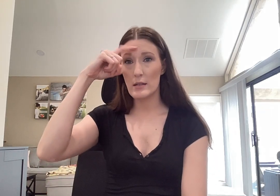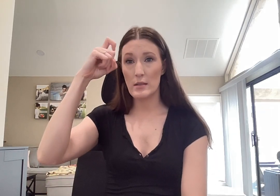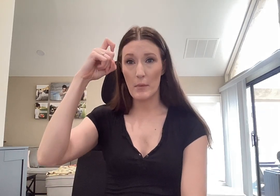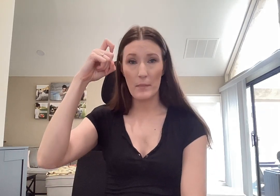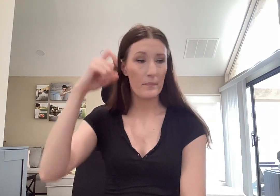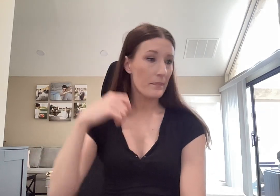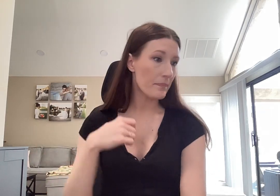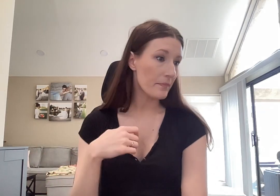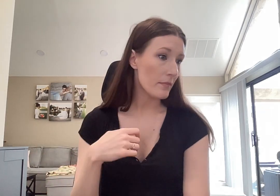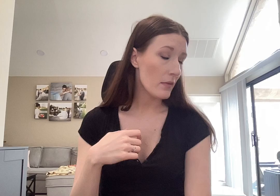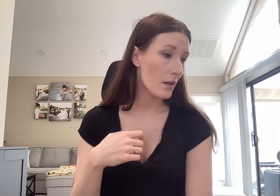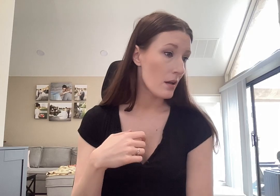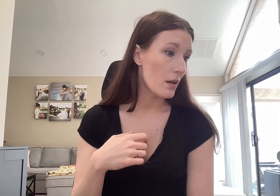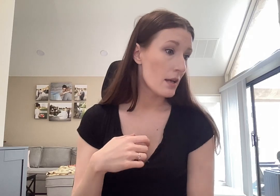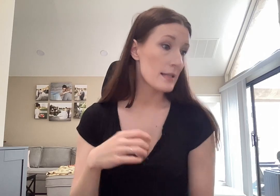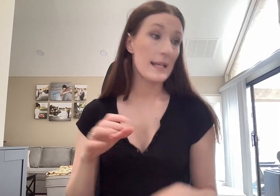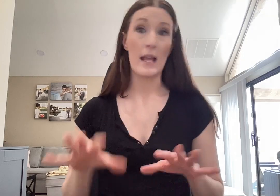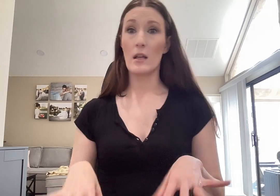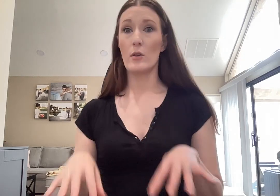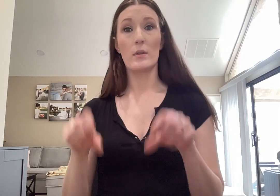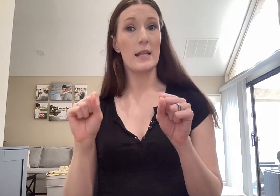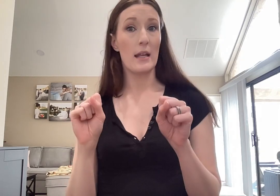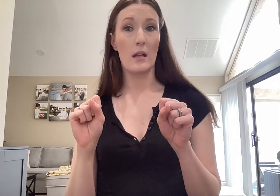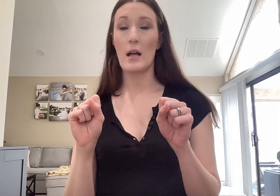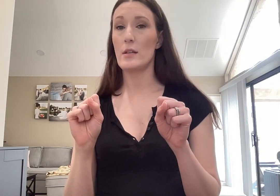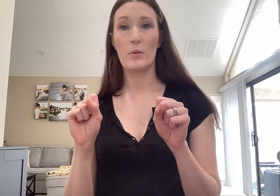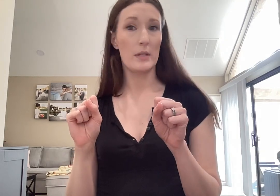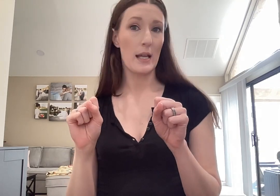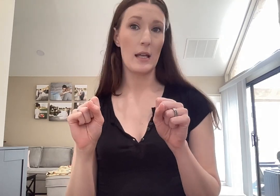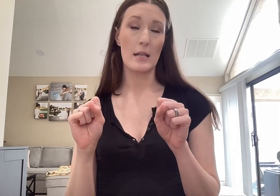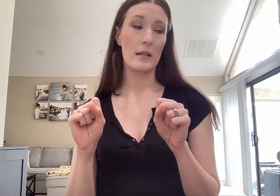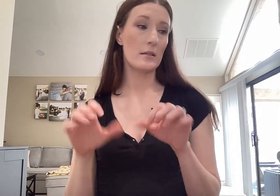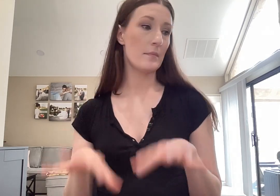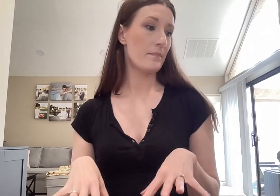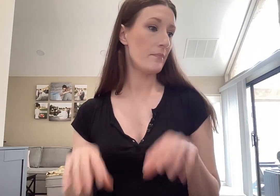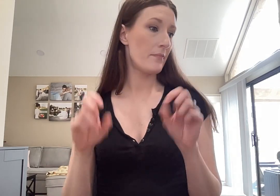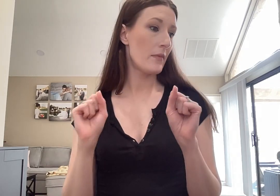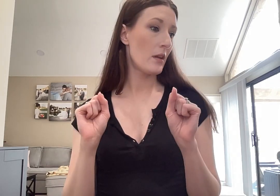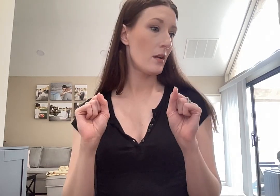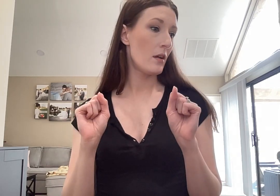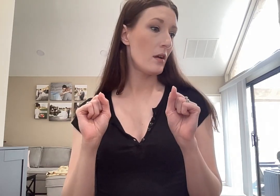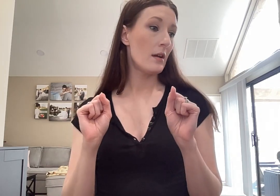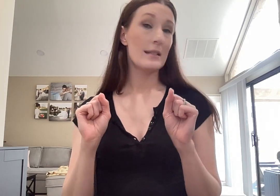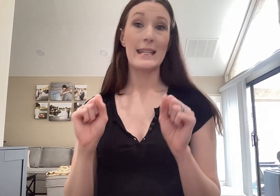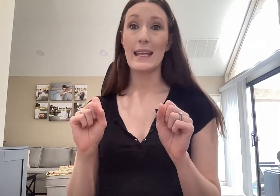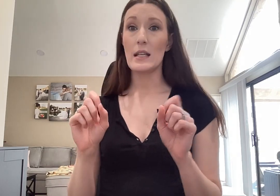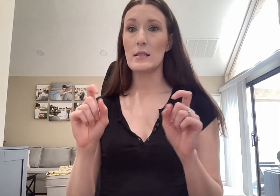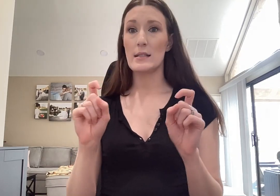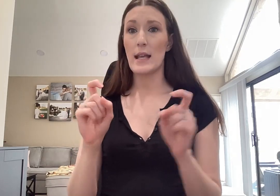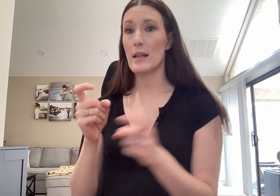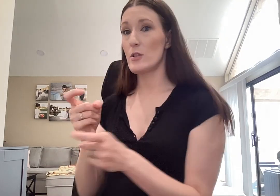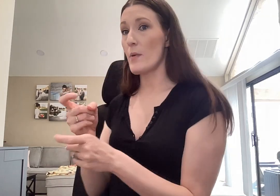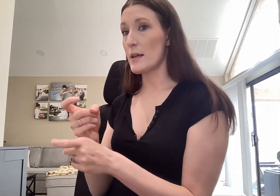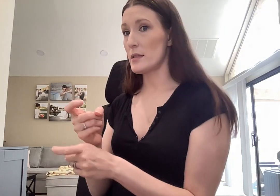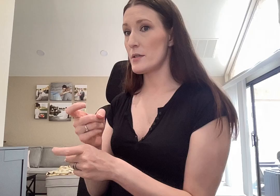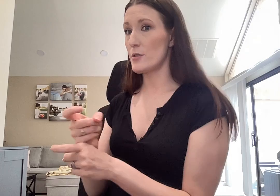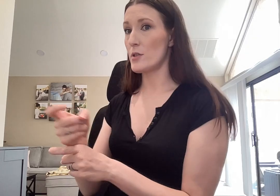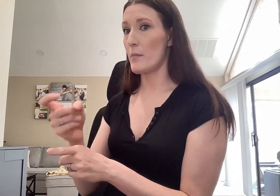Summer. Take, you are taking a class, you are taking a test. Tease, take 2 X's, your dominant